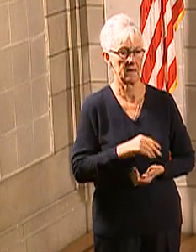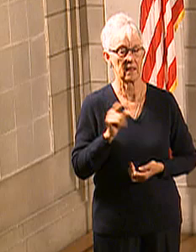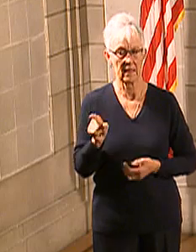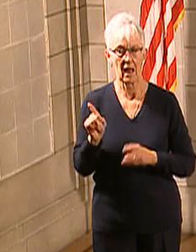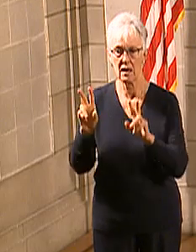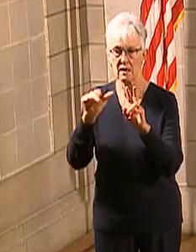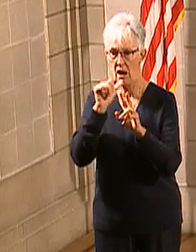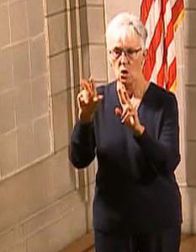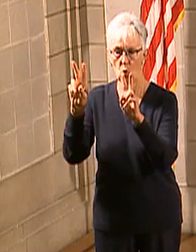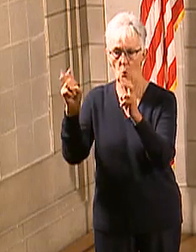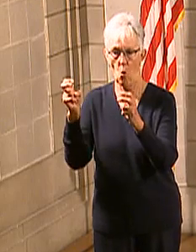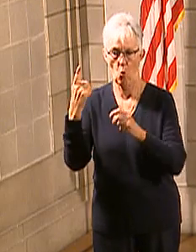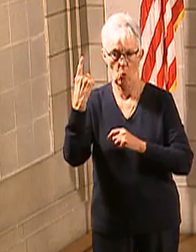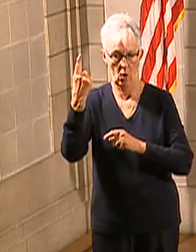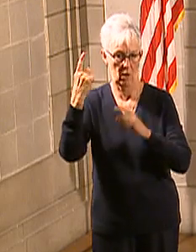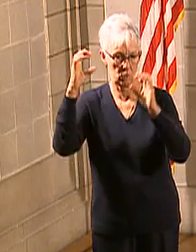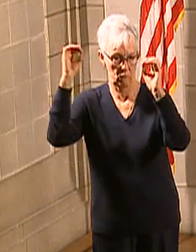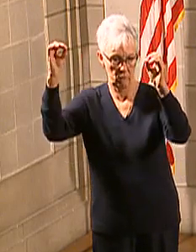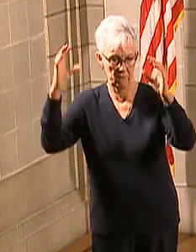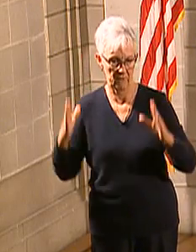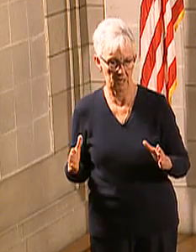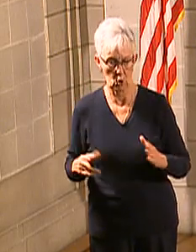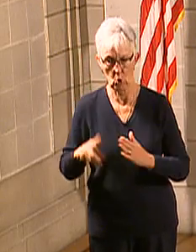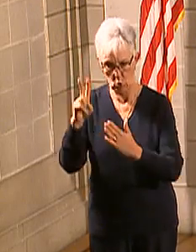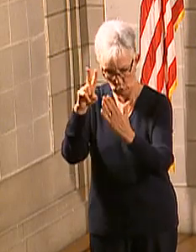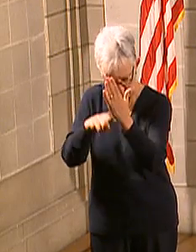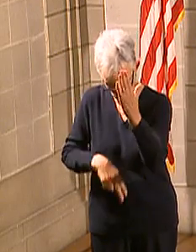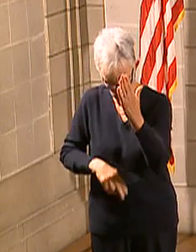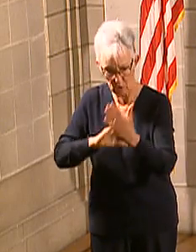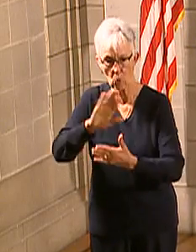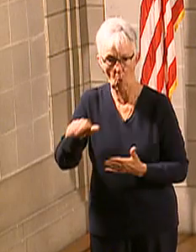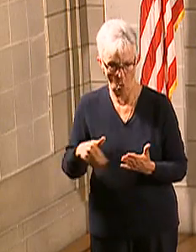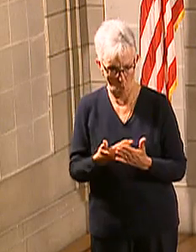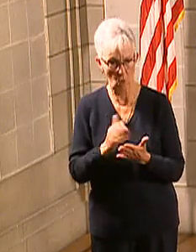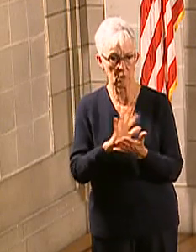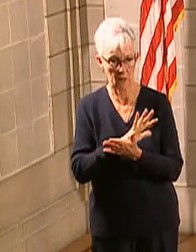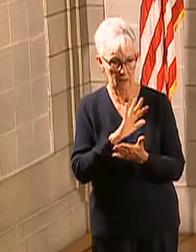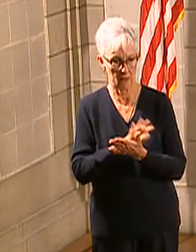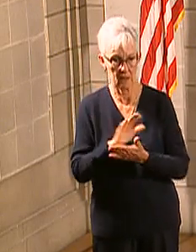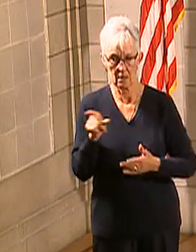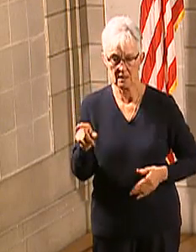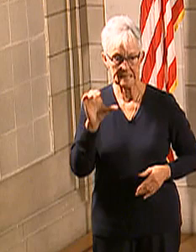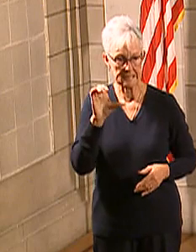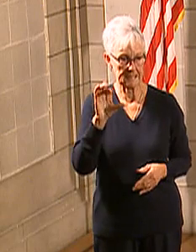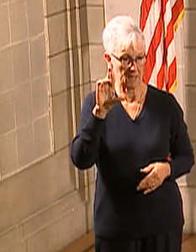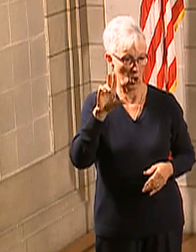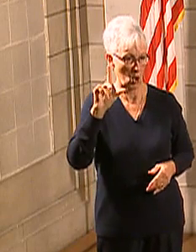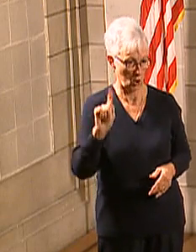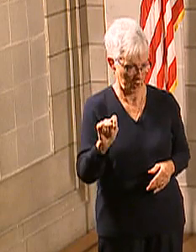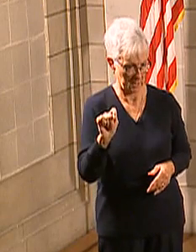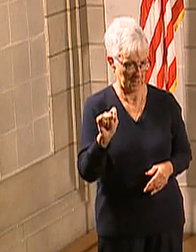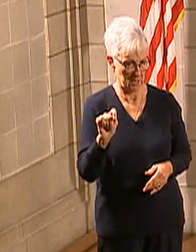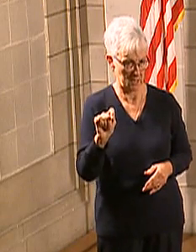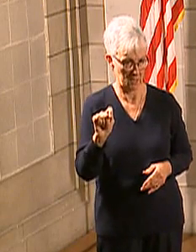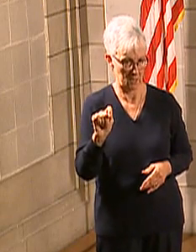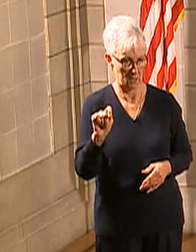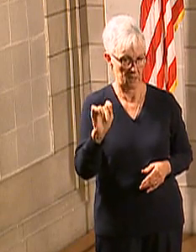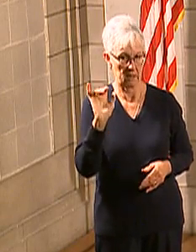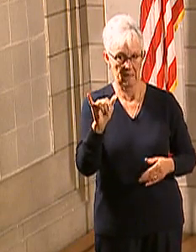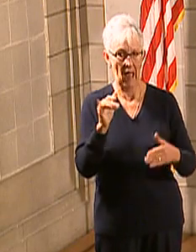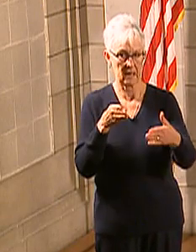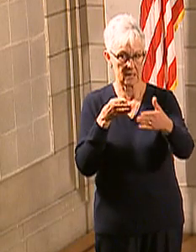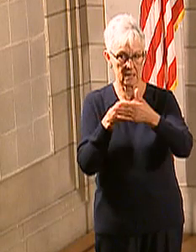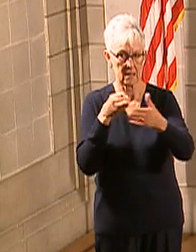the whole document. And it is a whole, it is critical race theory, the whole journey to anti-racism. It is